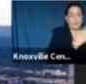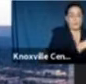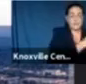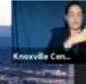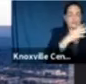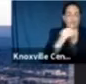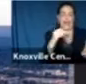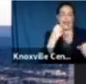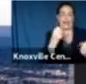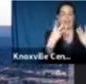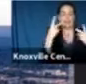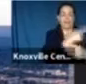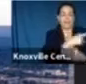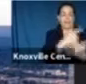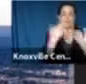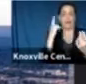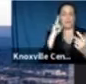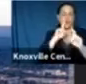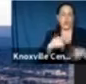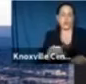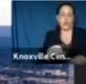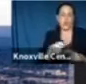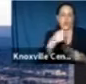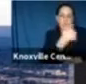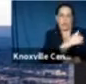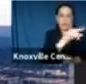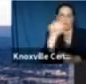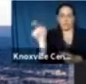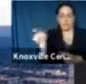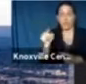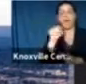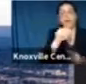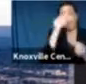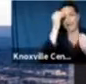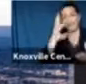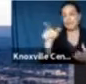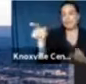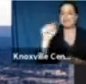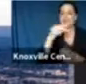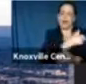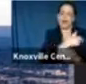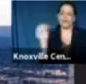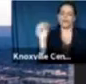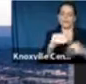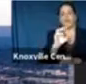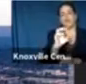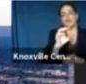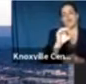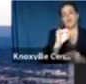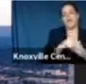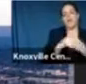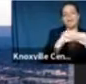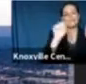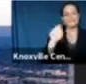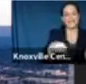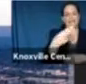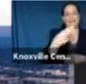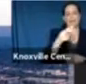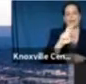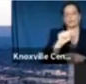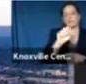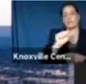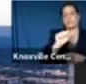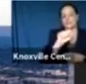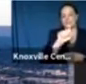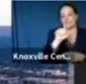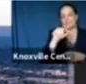in the hospital. These data are gathered from information hospitals put into the Tennessee Healthcare Resource Tracking System, or HERTS. It may